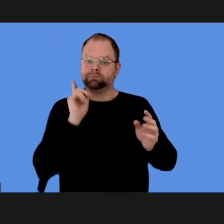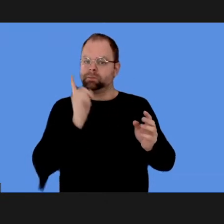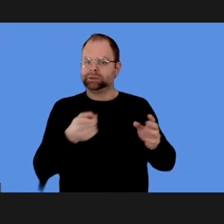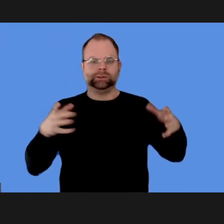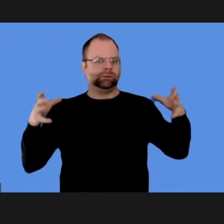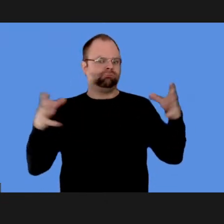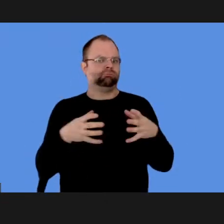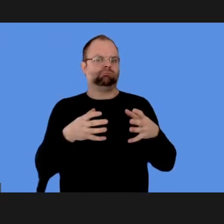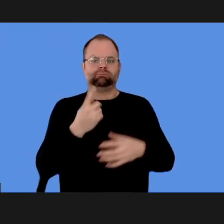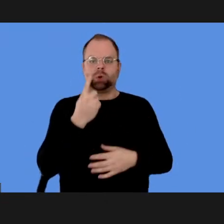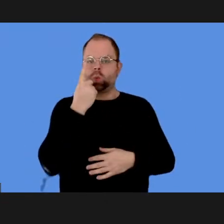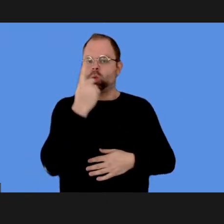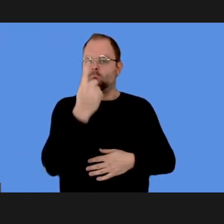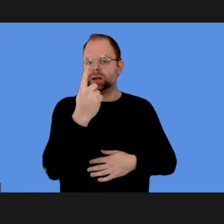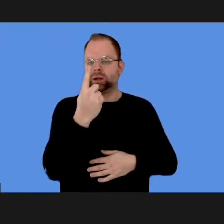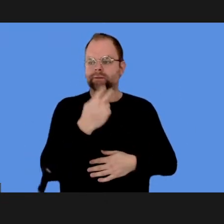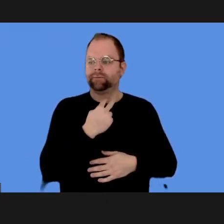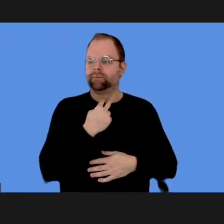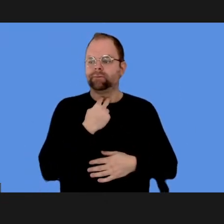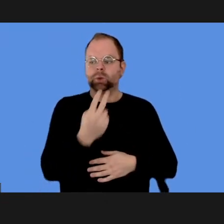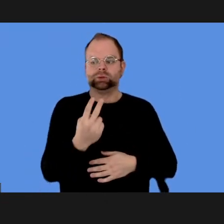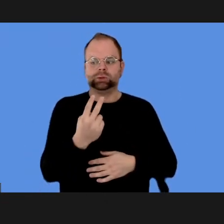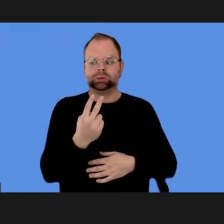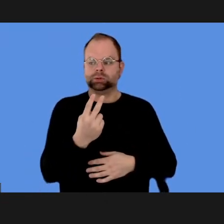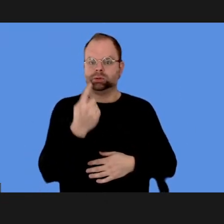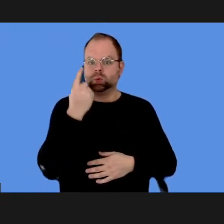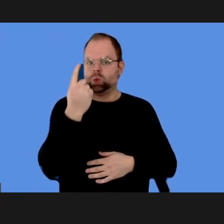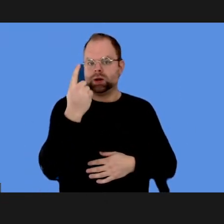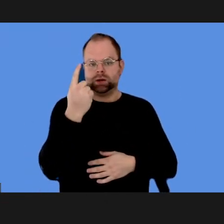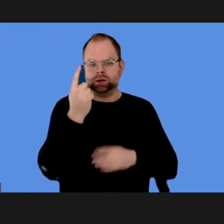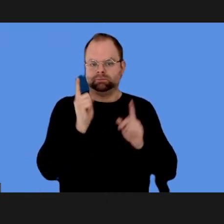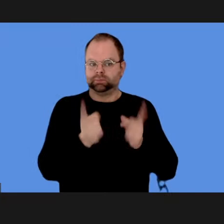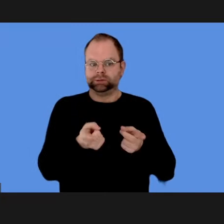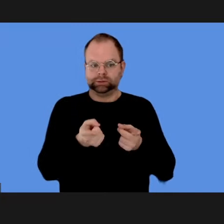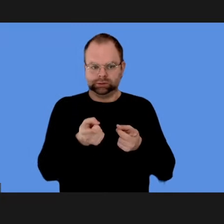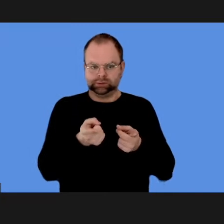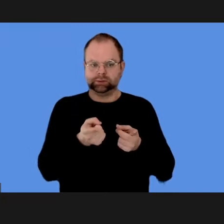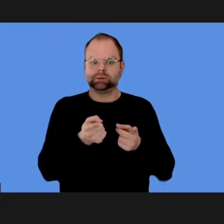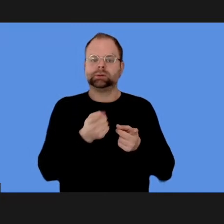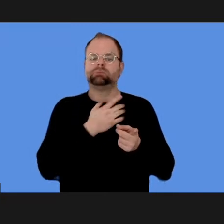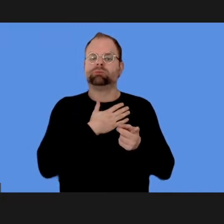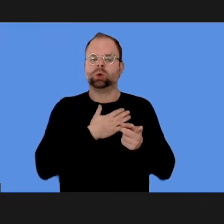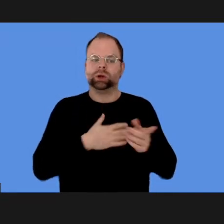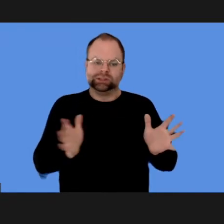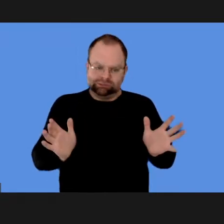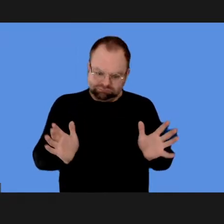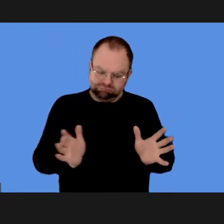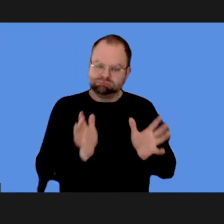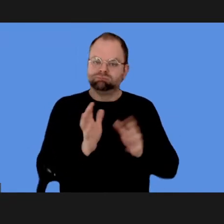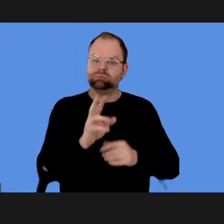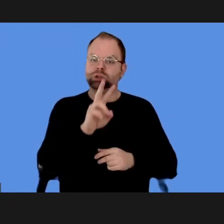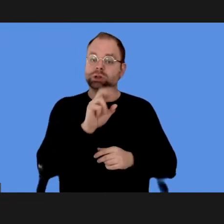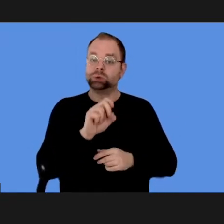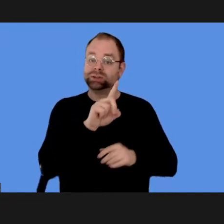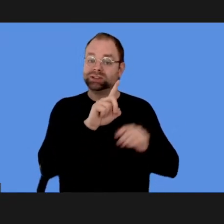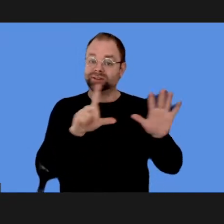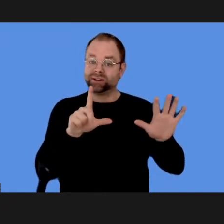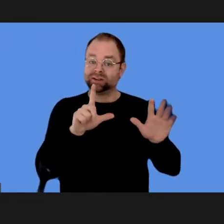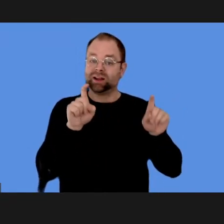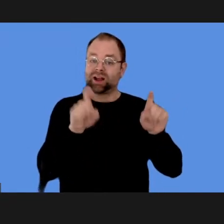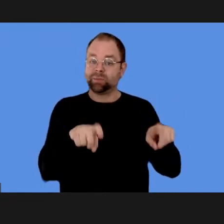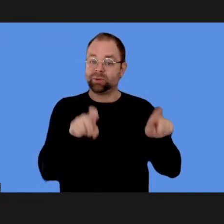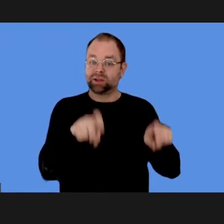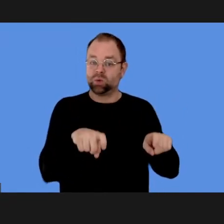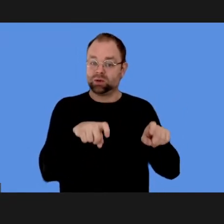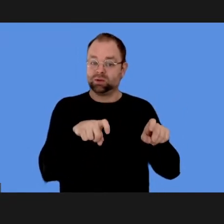encourage the presidency of this year to make this one of the key imperative, the African voice, to